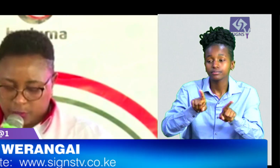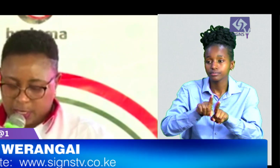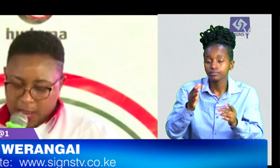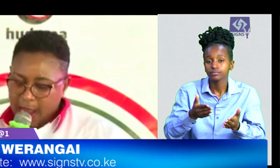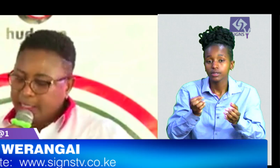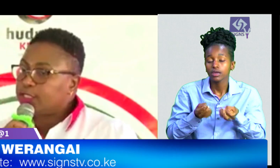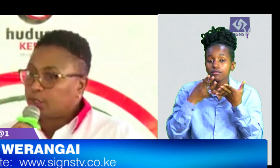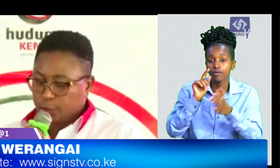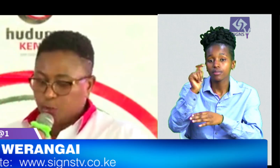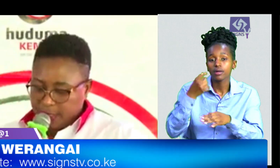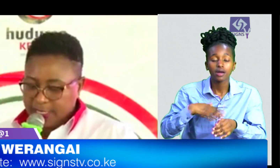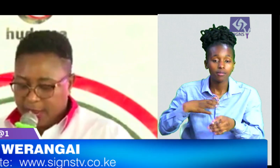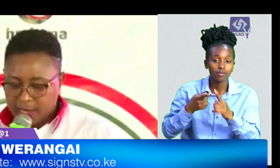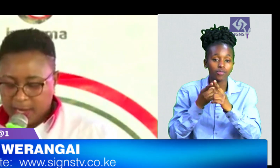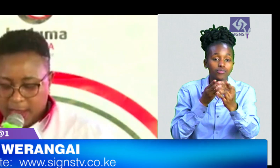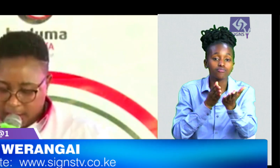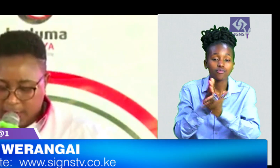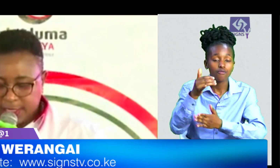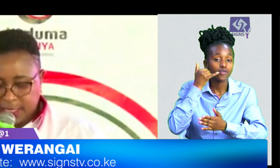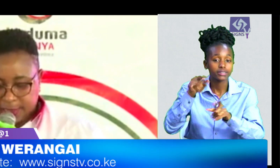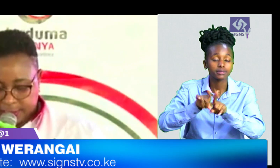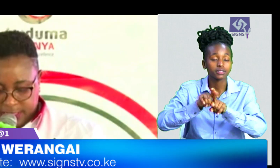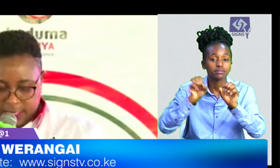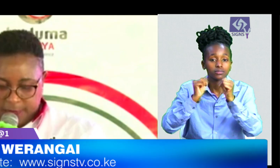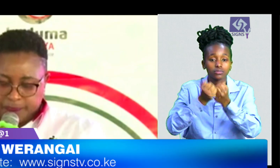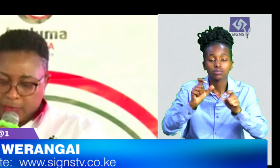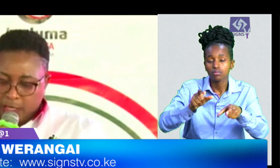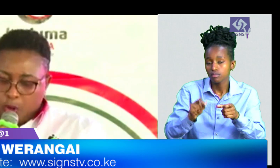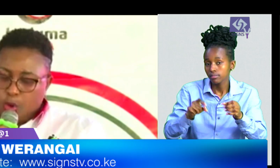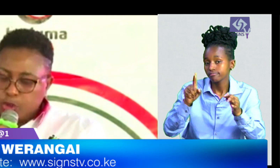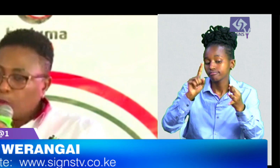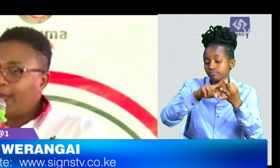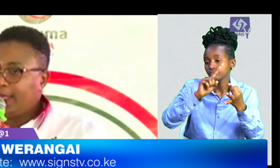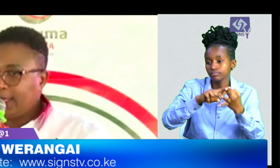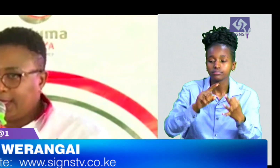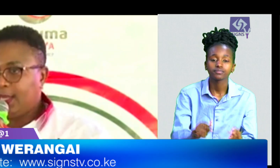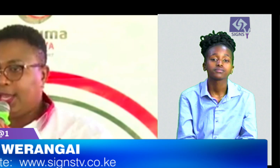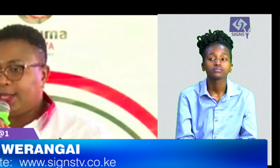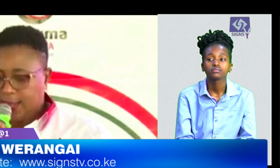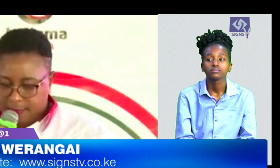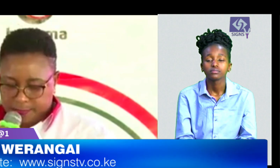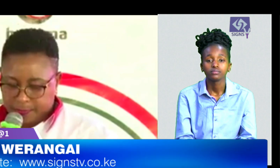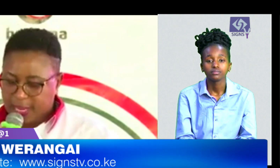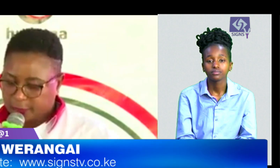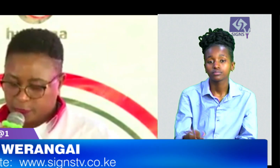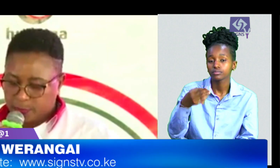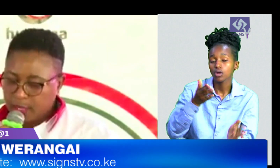telephone and social media. And C, Huduma E&M platform